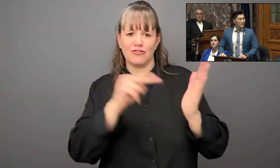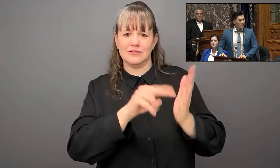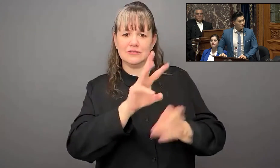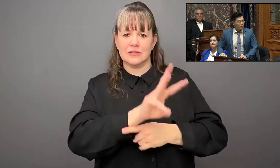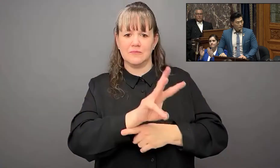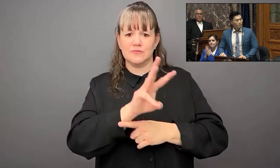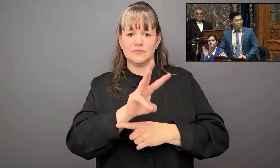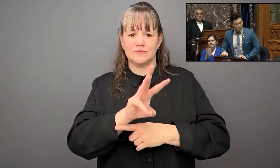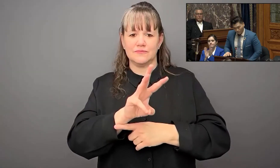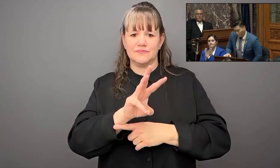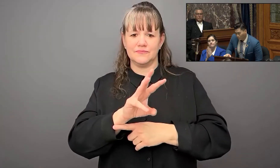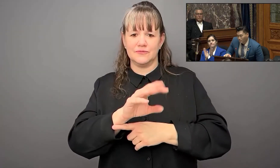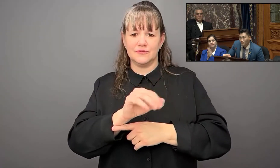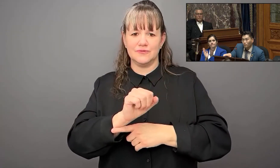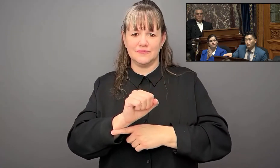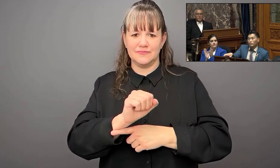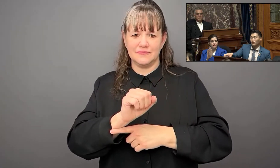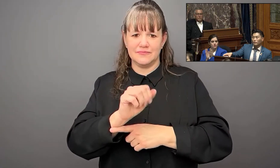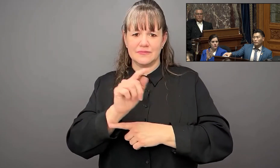wtcmaw.events. Thank you.